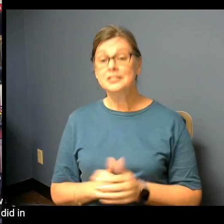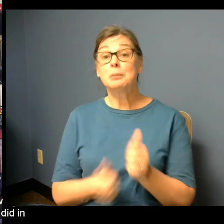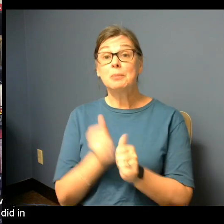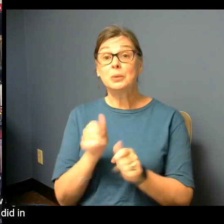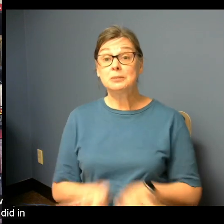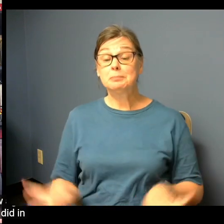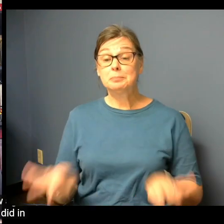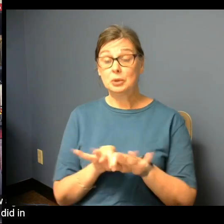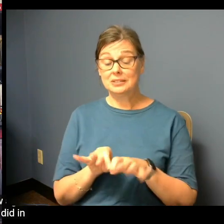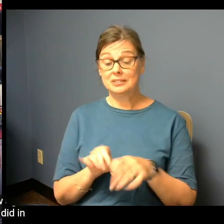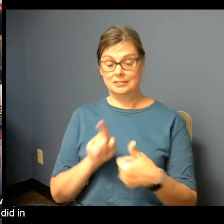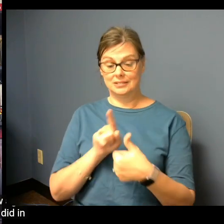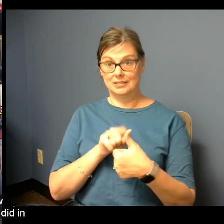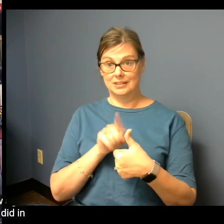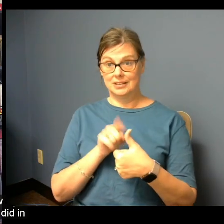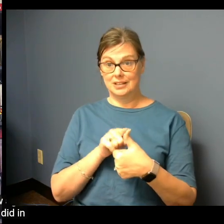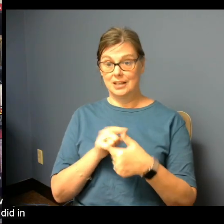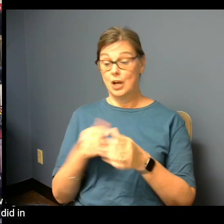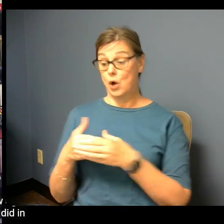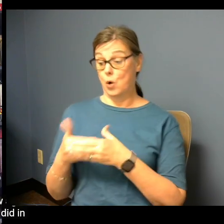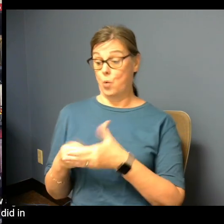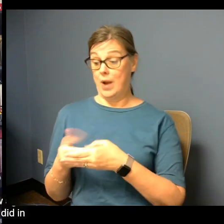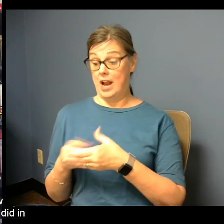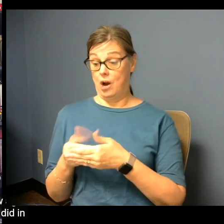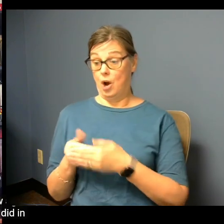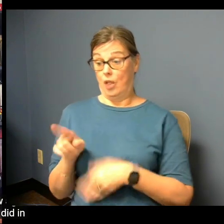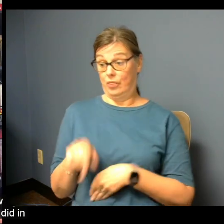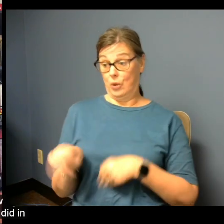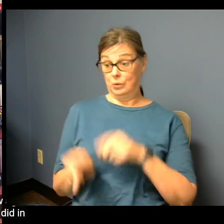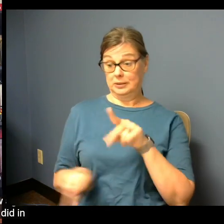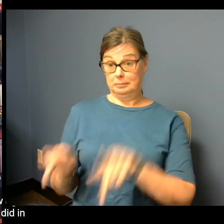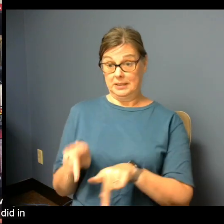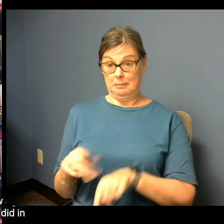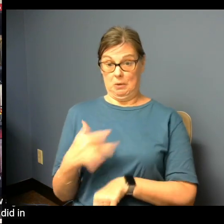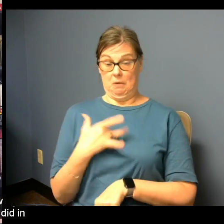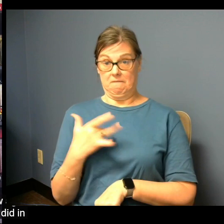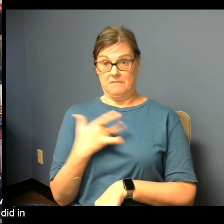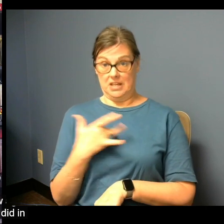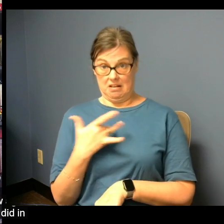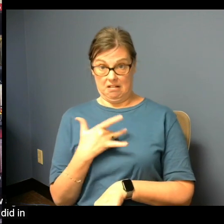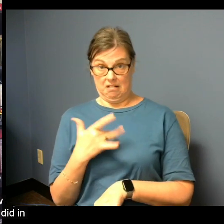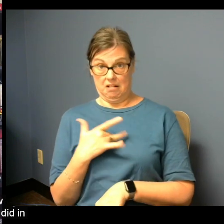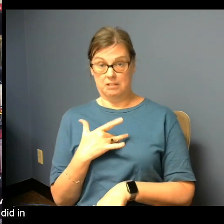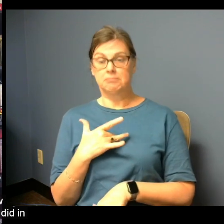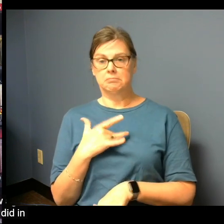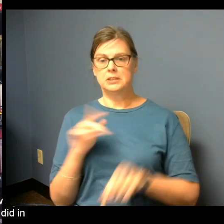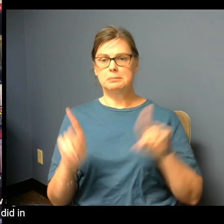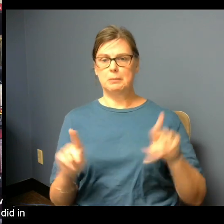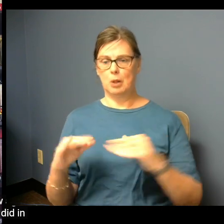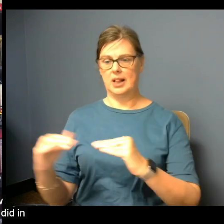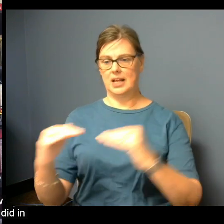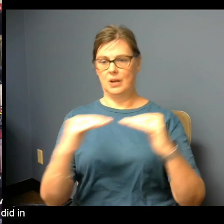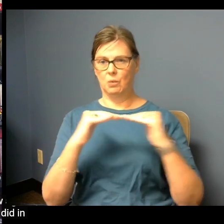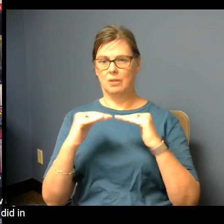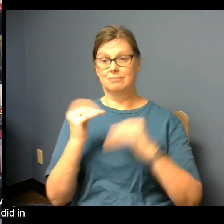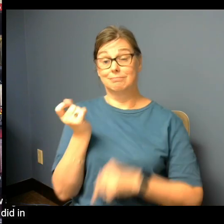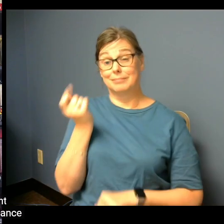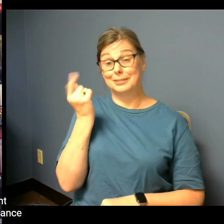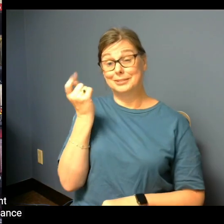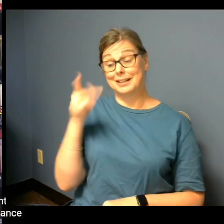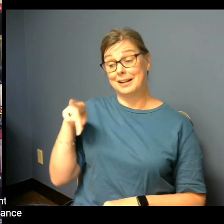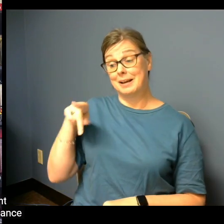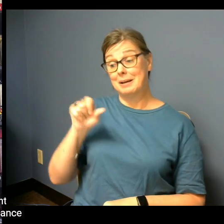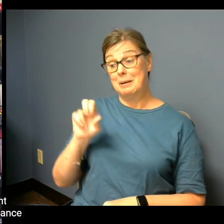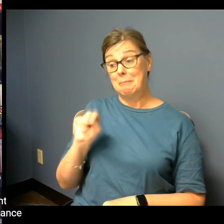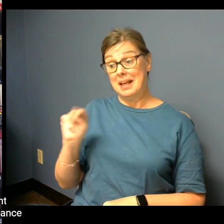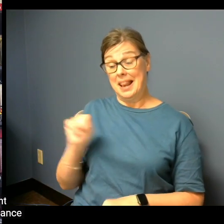equality of all peoples with Quaker ideas. Now again, that's loosely because even Penn uh, did in